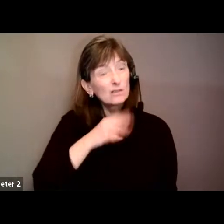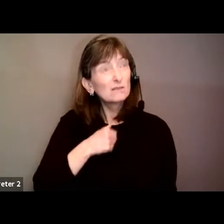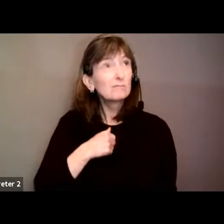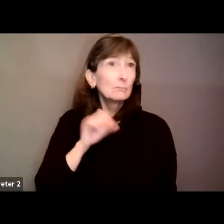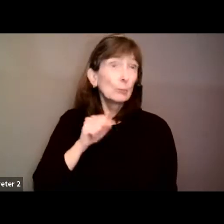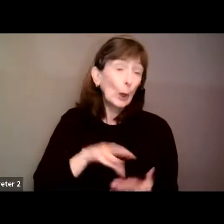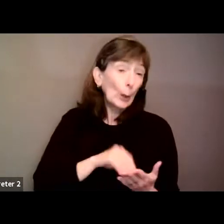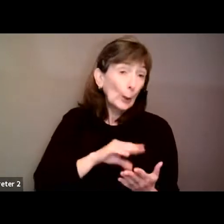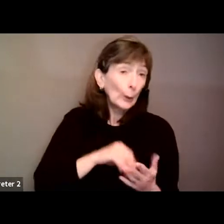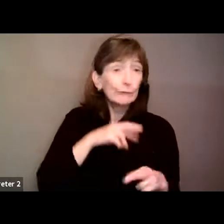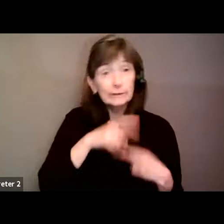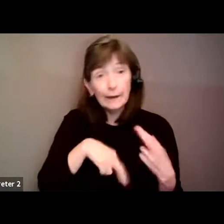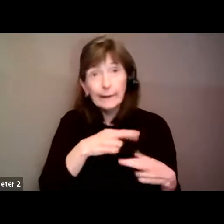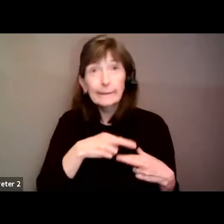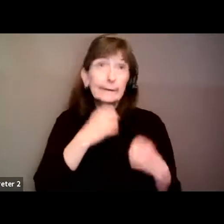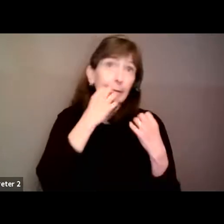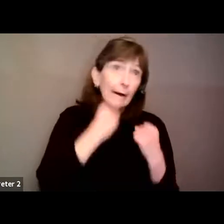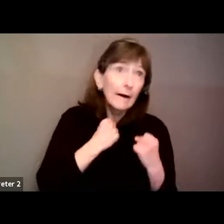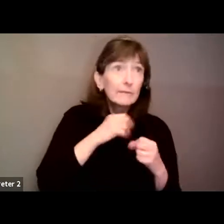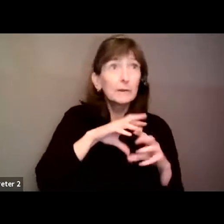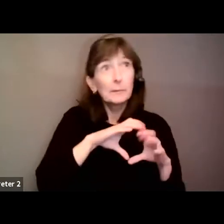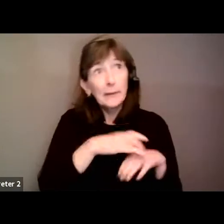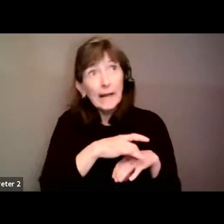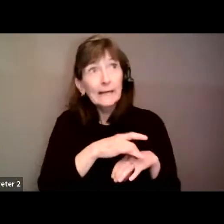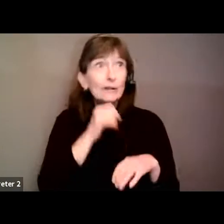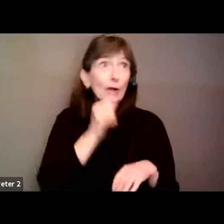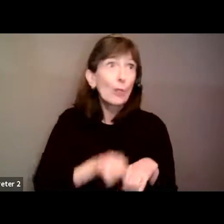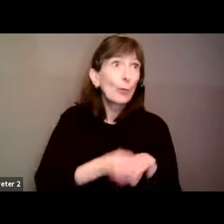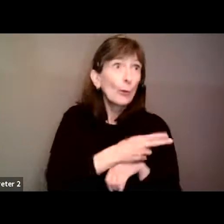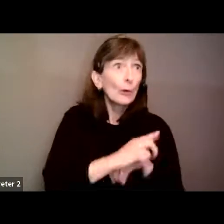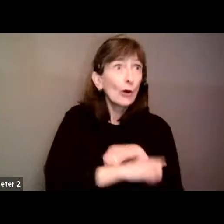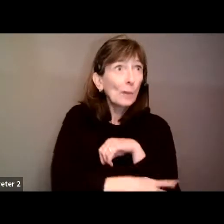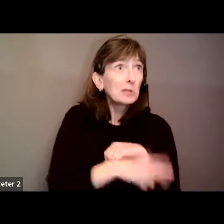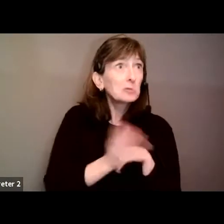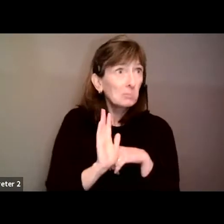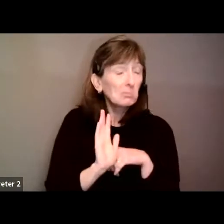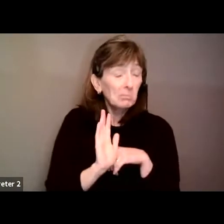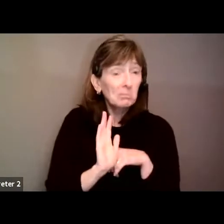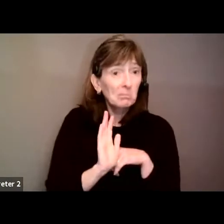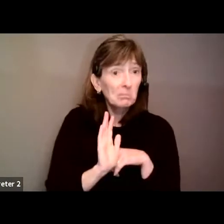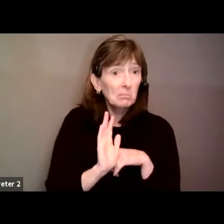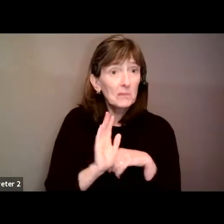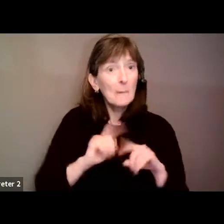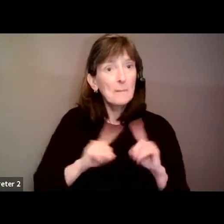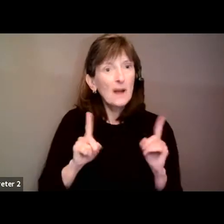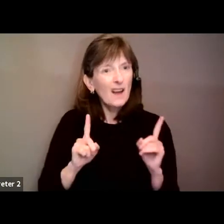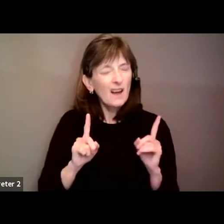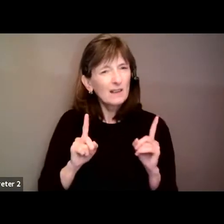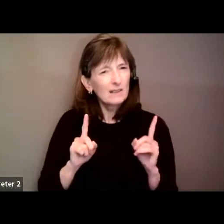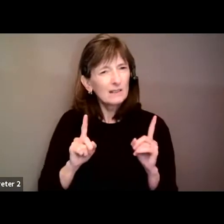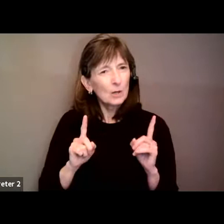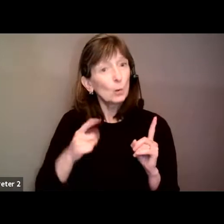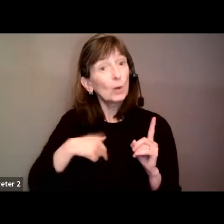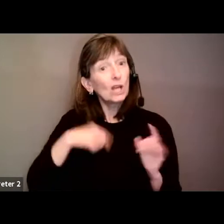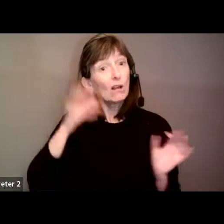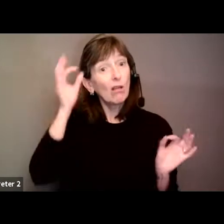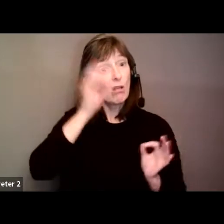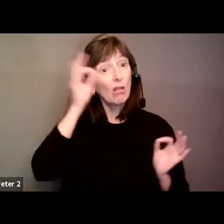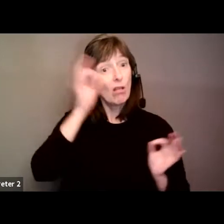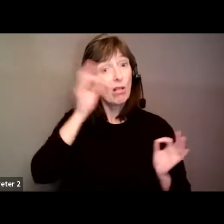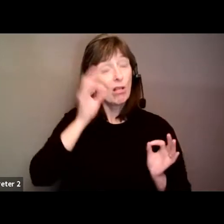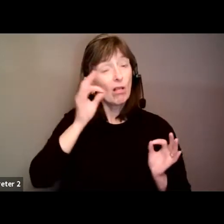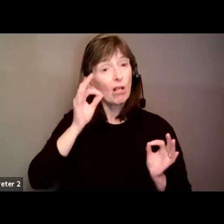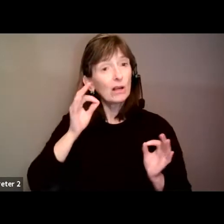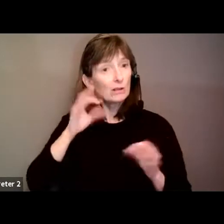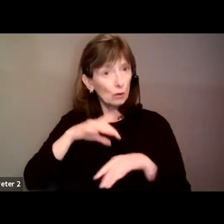school and loving the planet and not being a litter bug, but we were unaware that as we lived in blissful ignorance, the planet was being